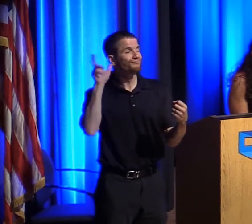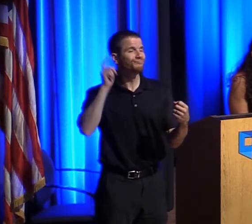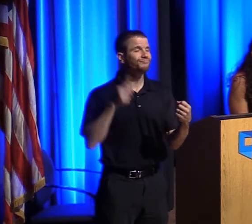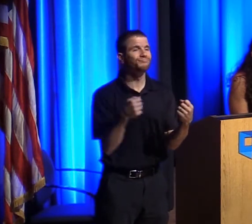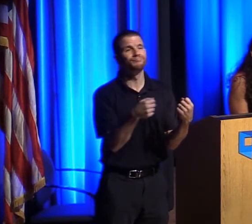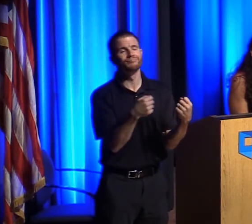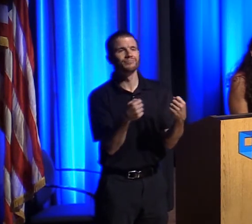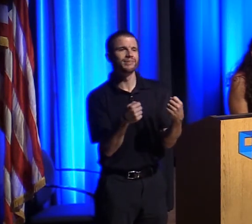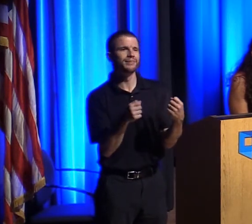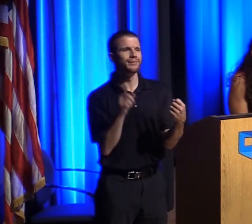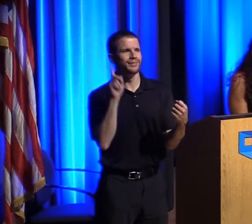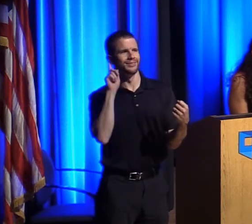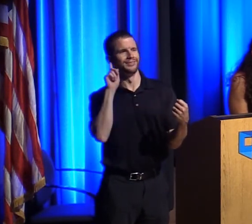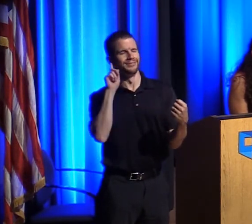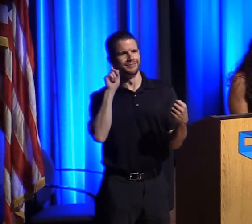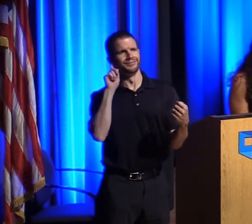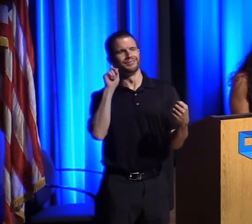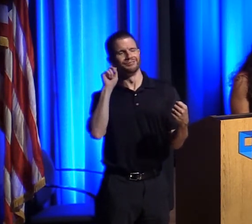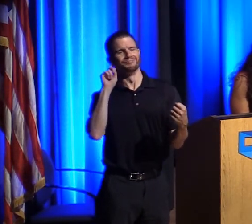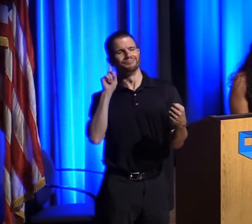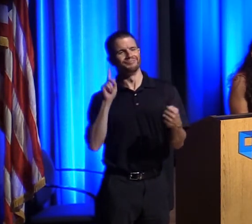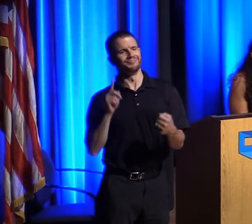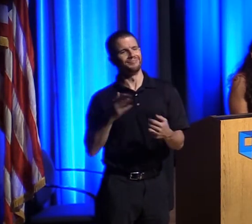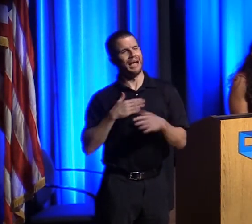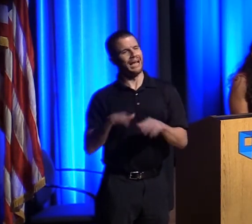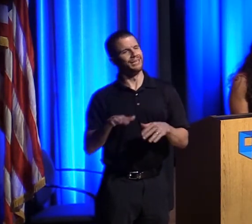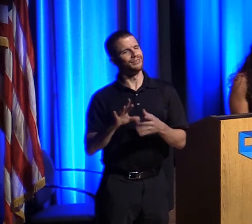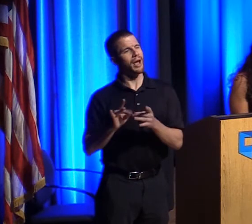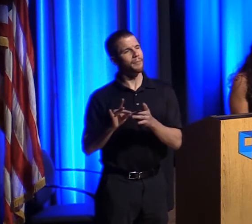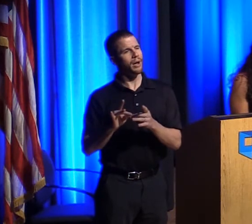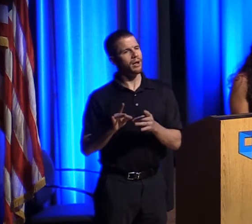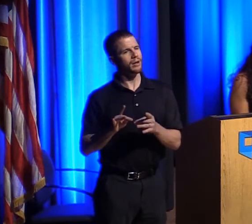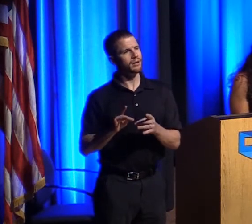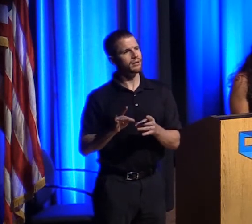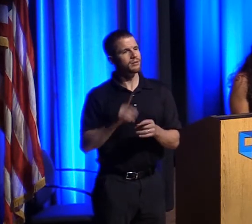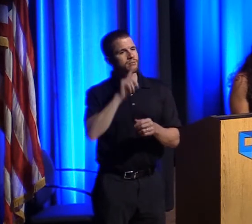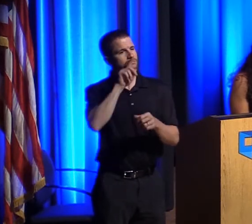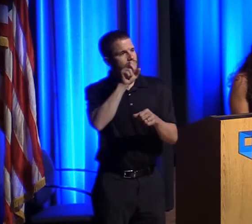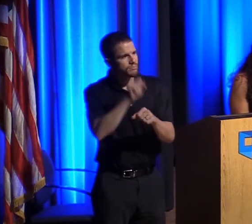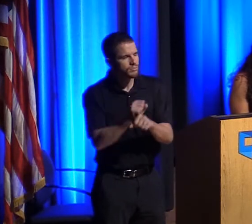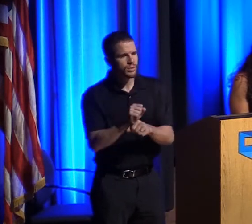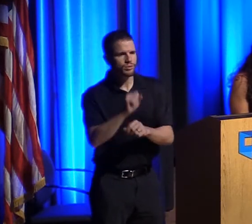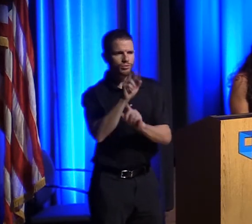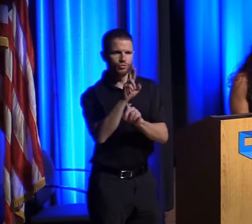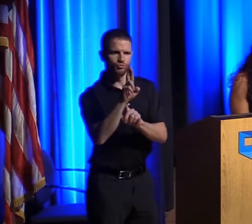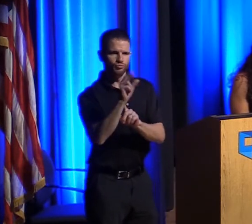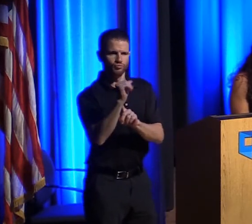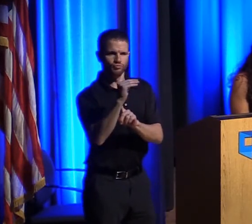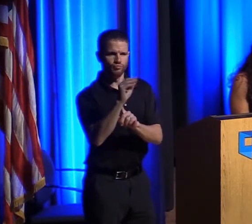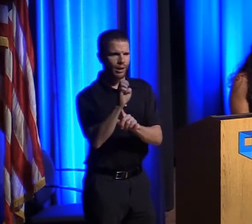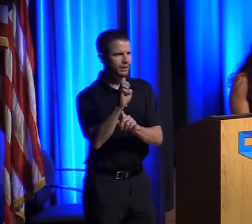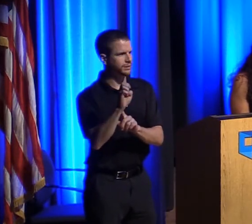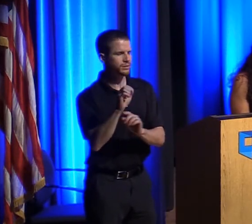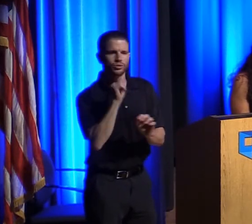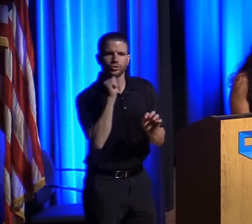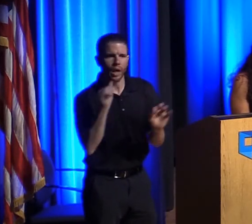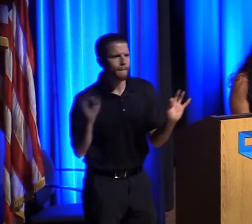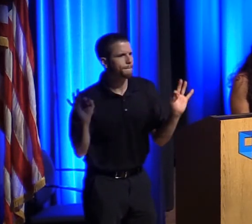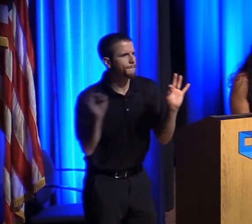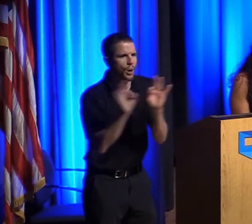they are the first generation that race doesn't matter. And